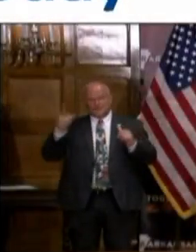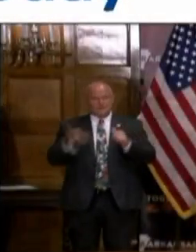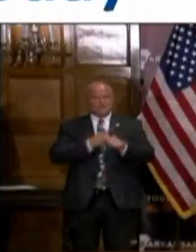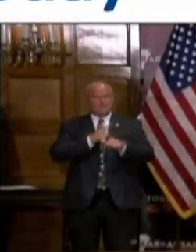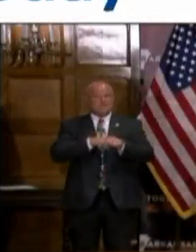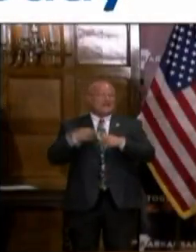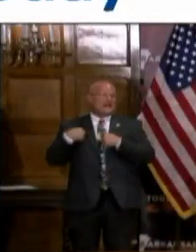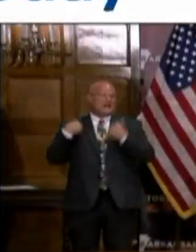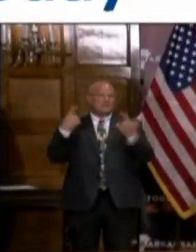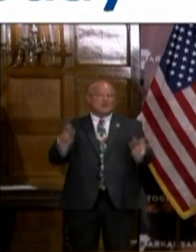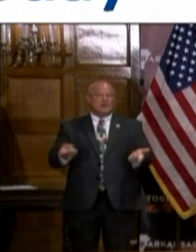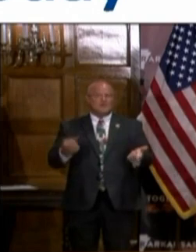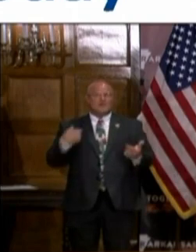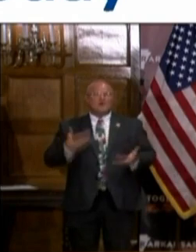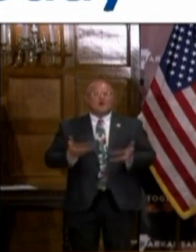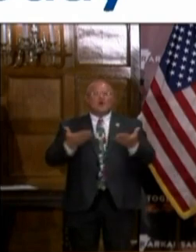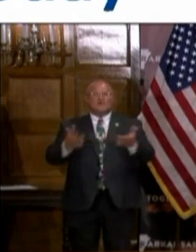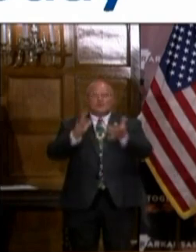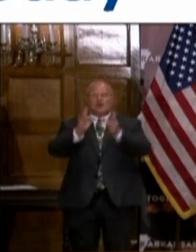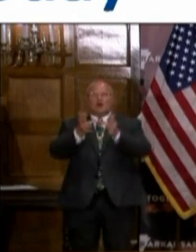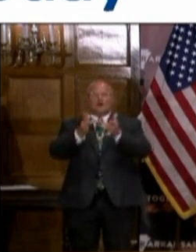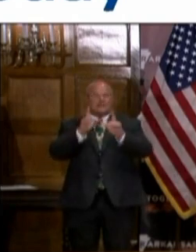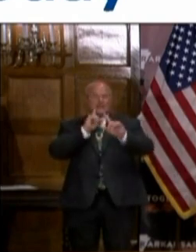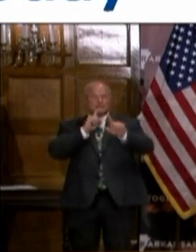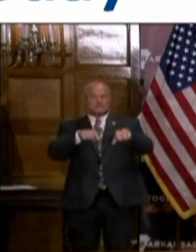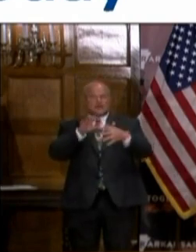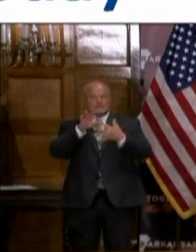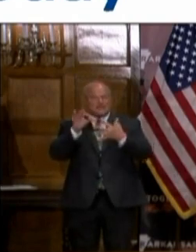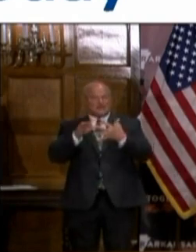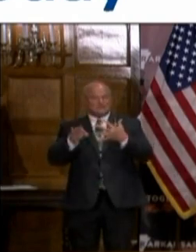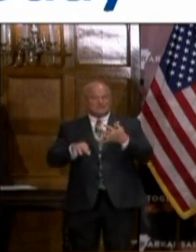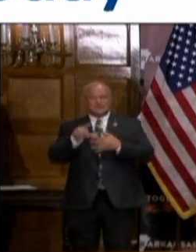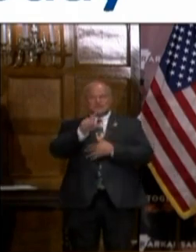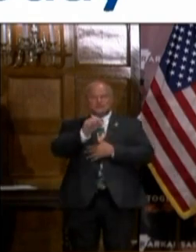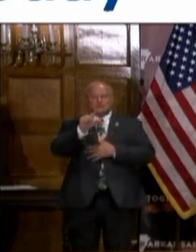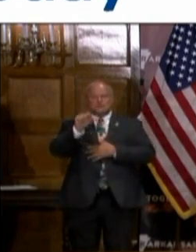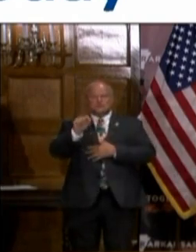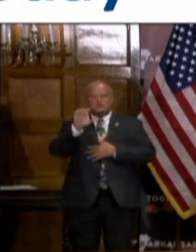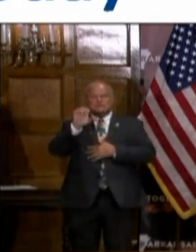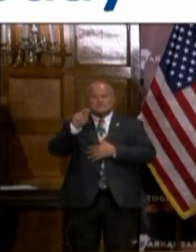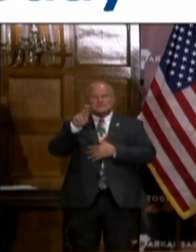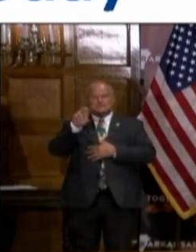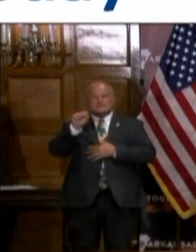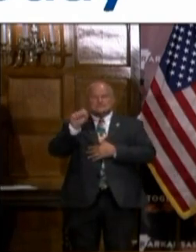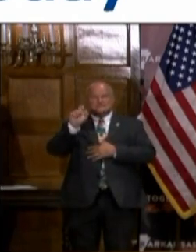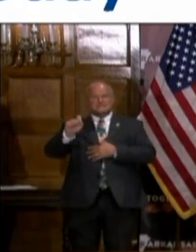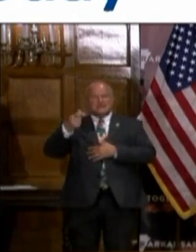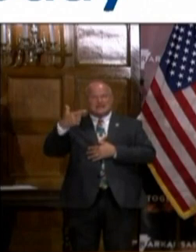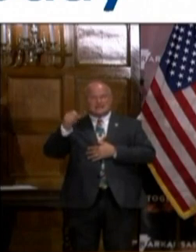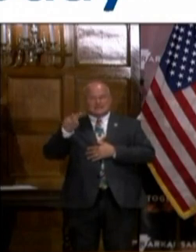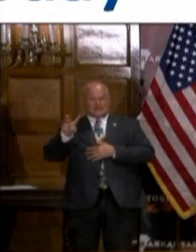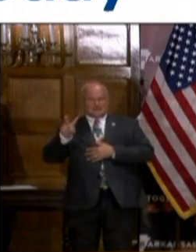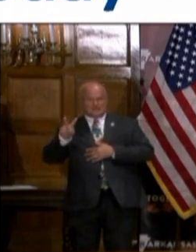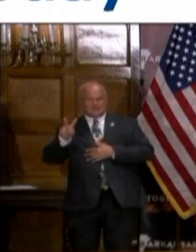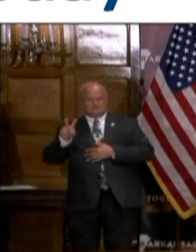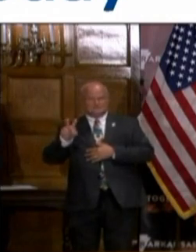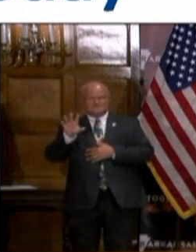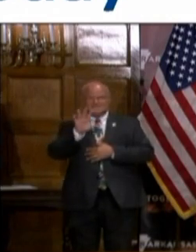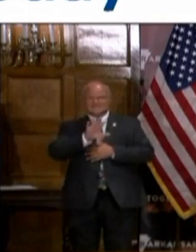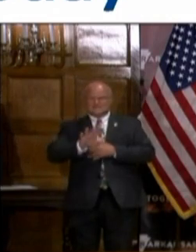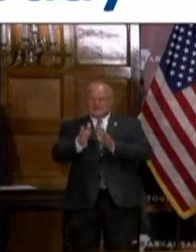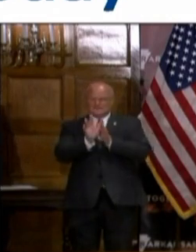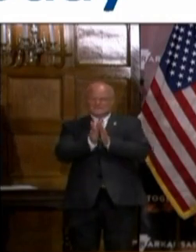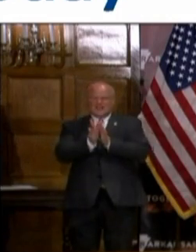first time ever, we're offering an online response option at 2020census.gov. In about